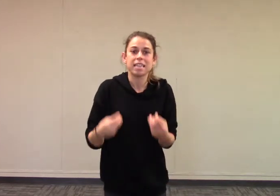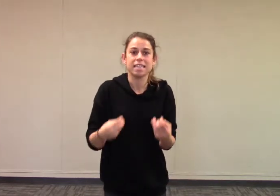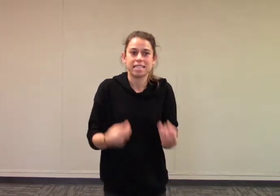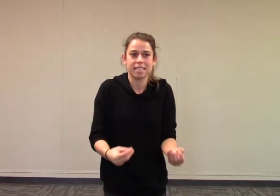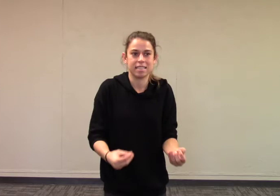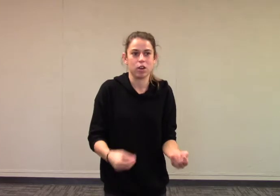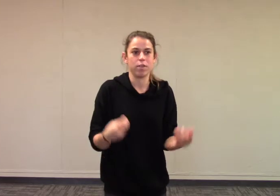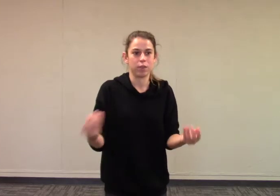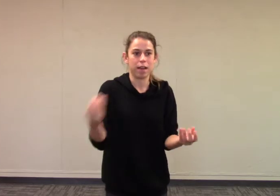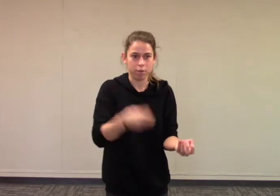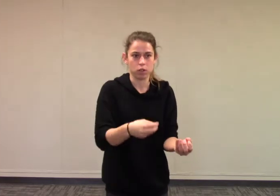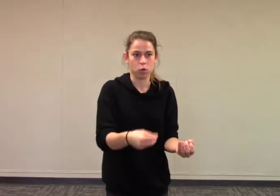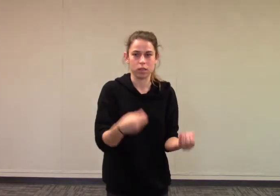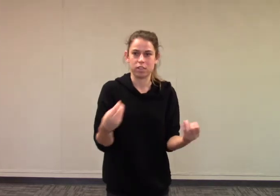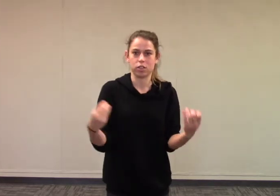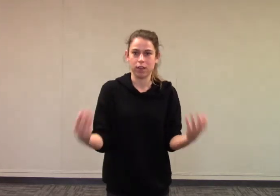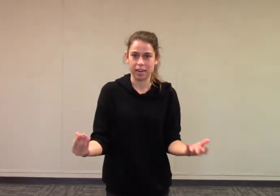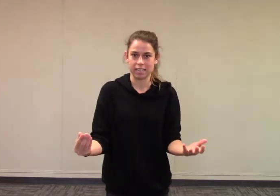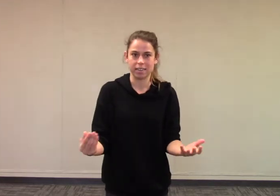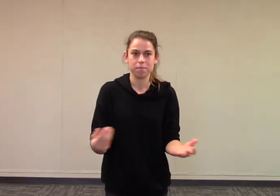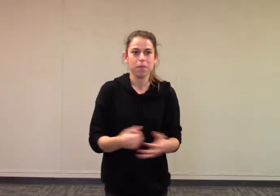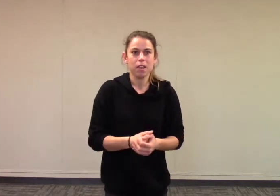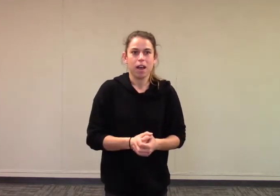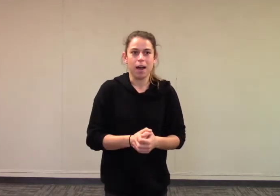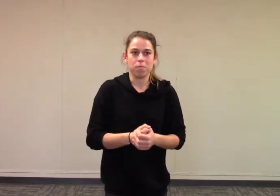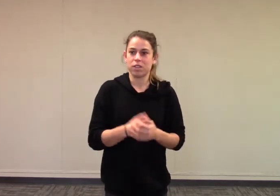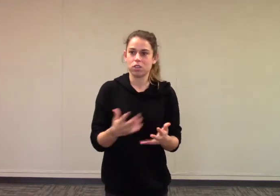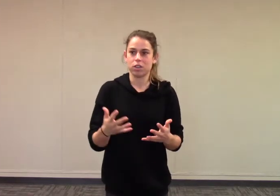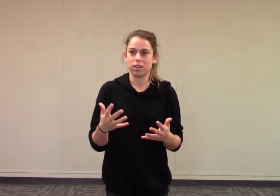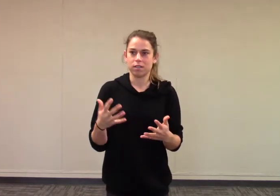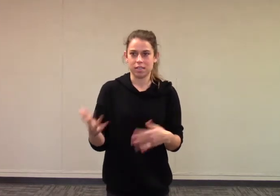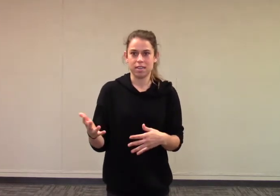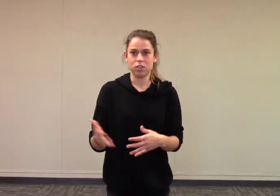is necessary for that phosphorylation of Huntington. This could lead